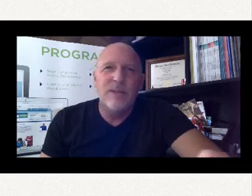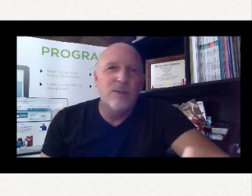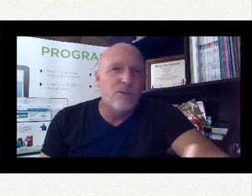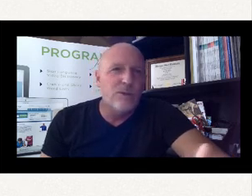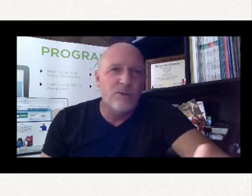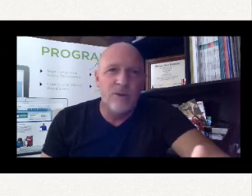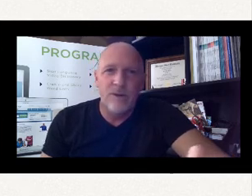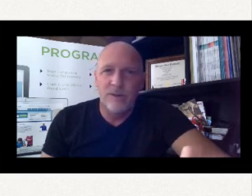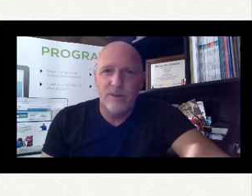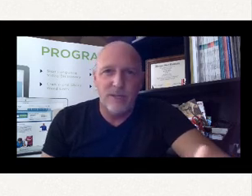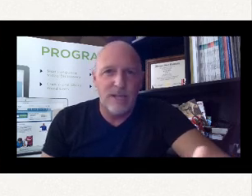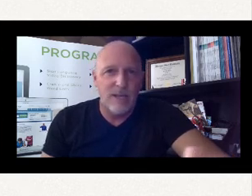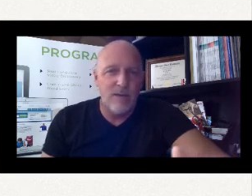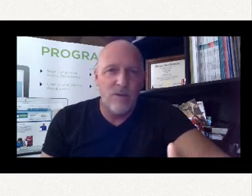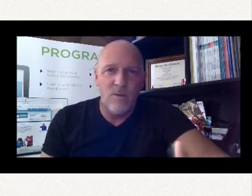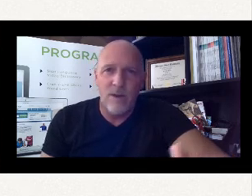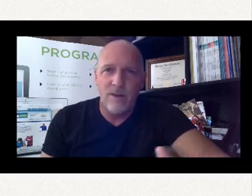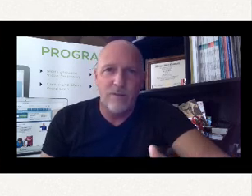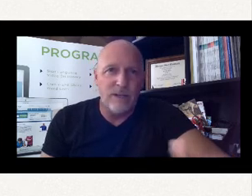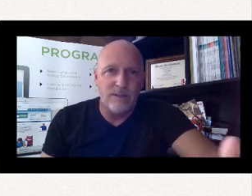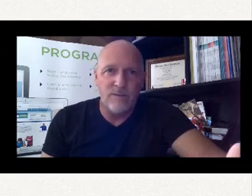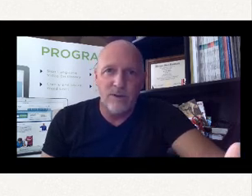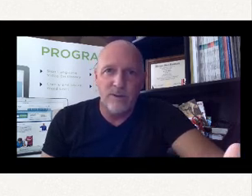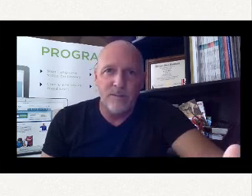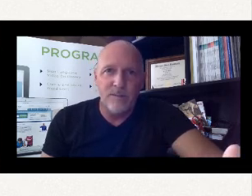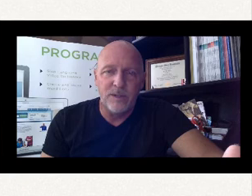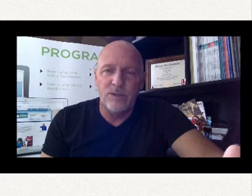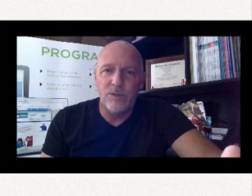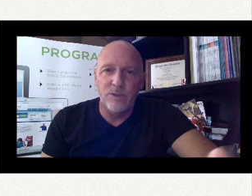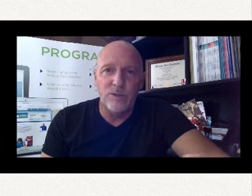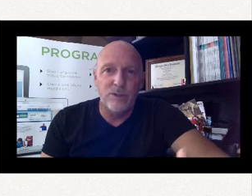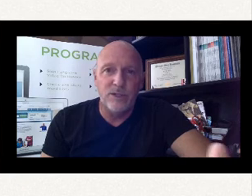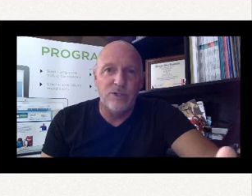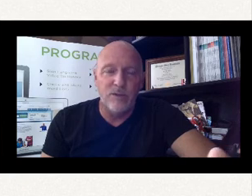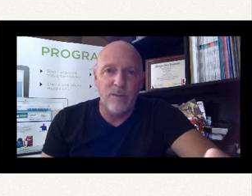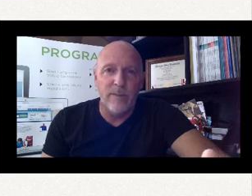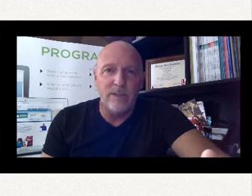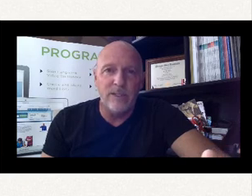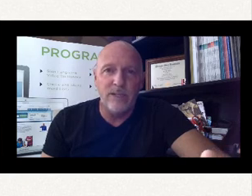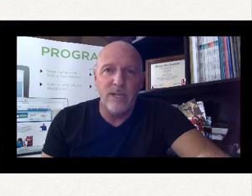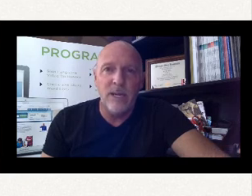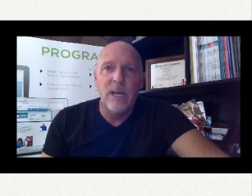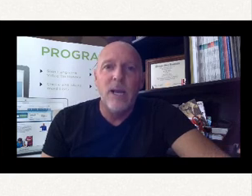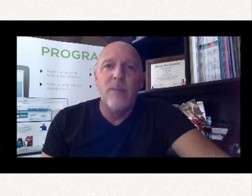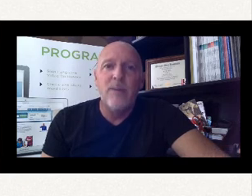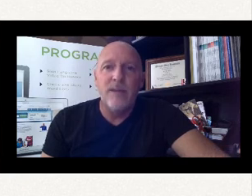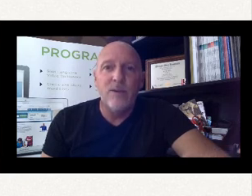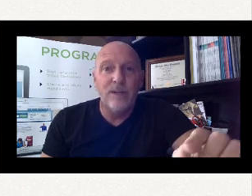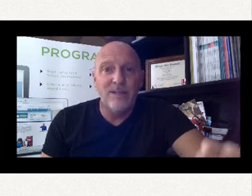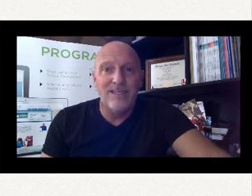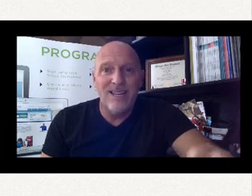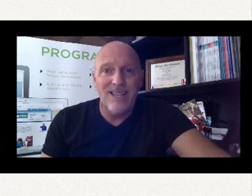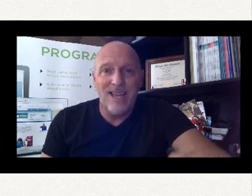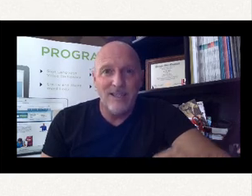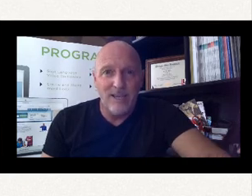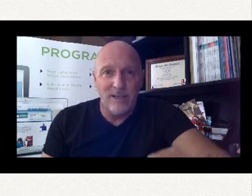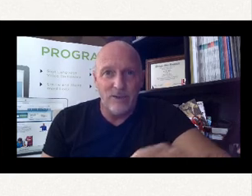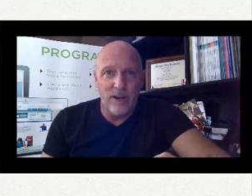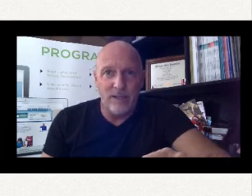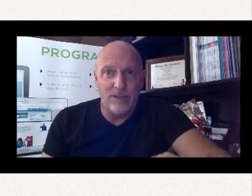social story or something like that that you don't want the rest of your students or just the general public to see. But then you can send that link directly